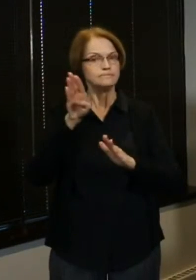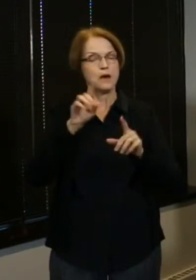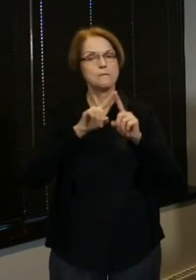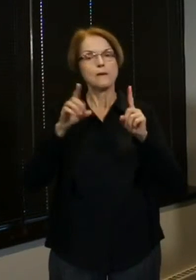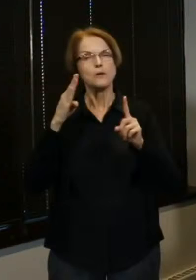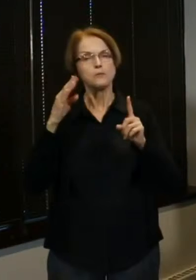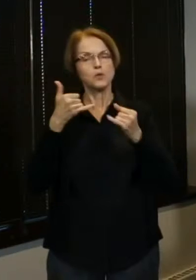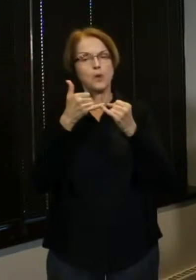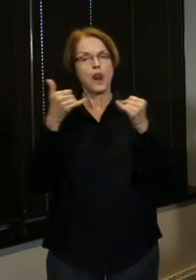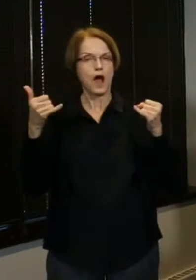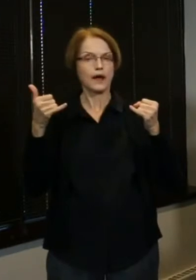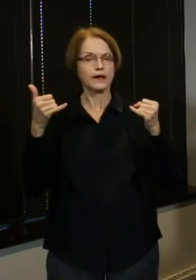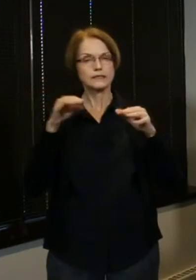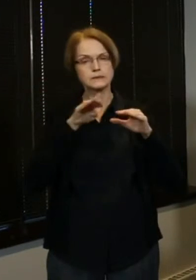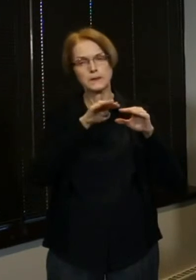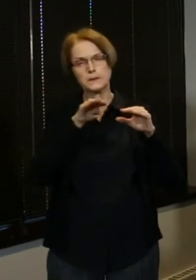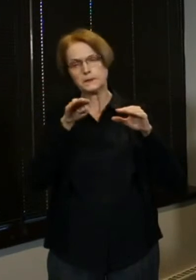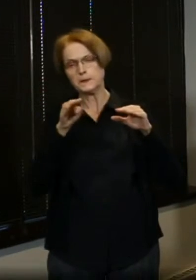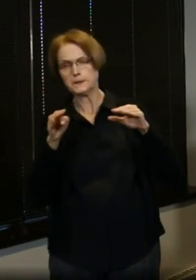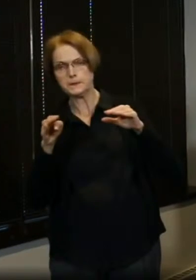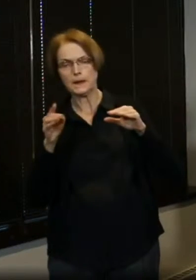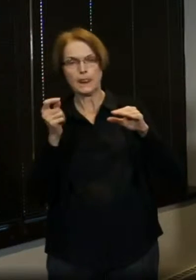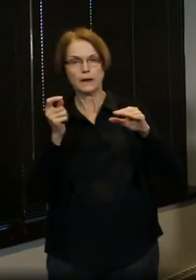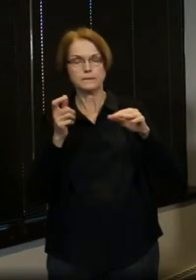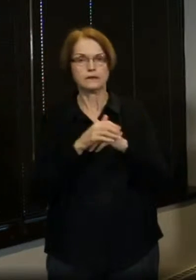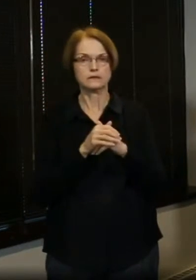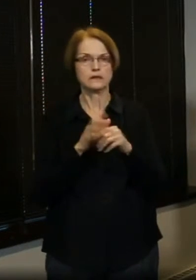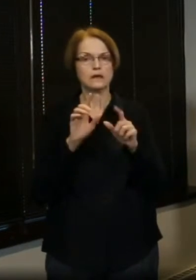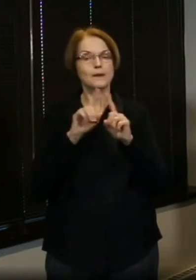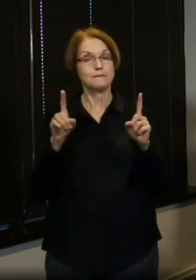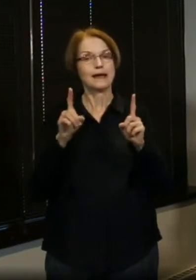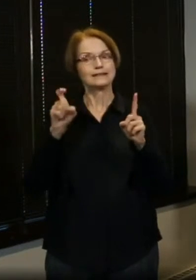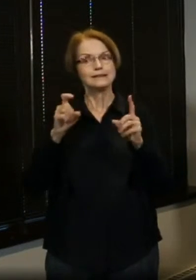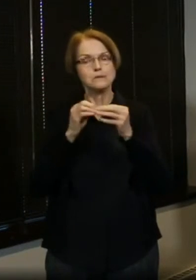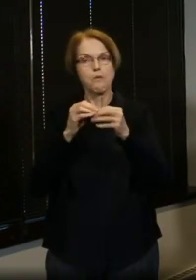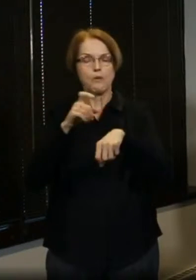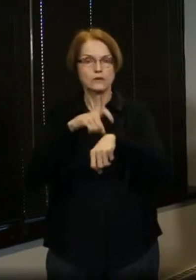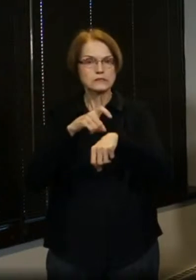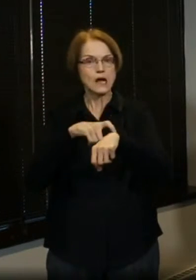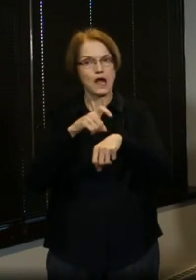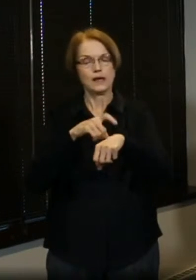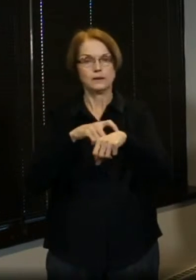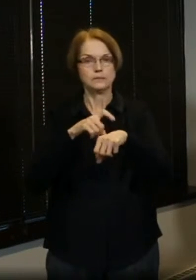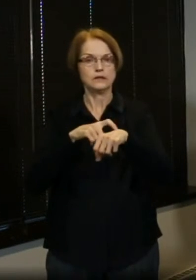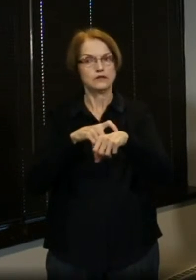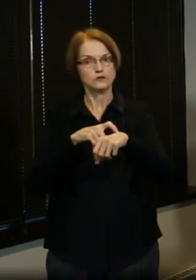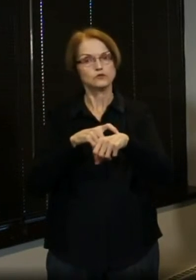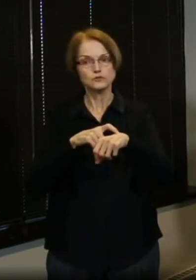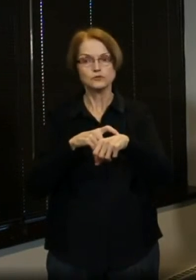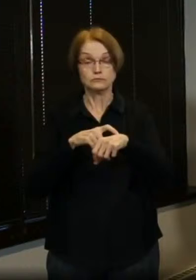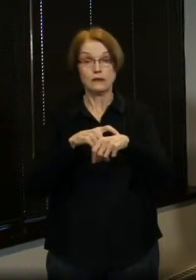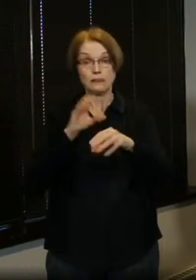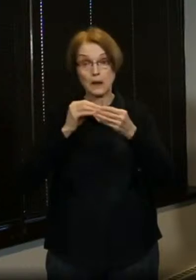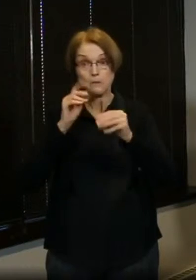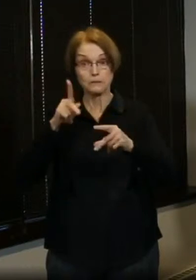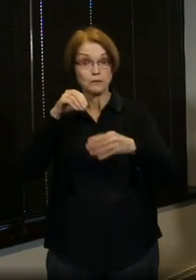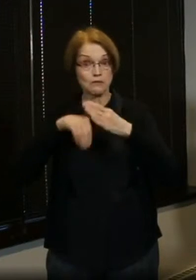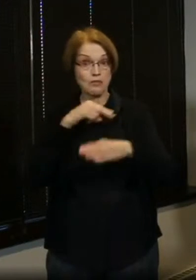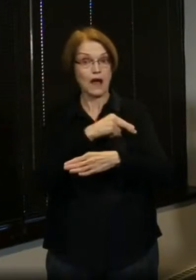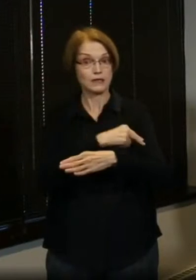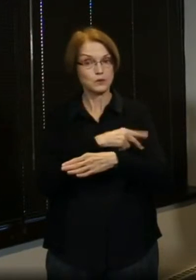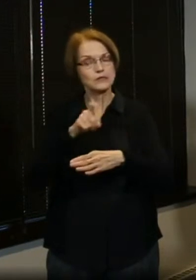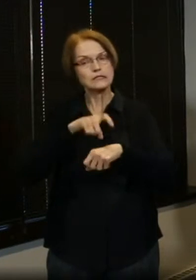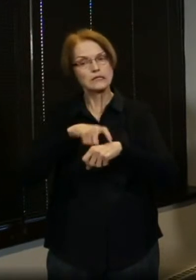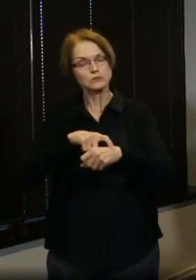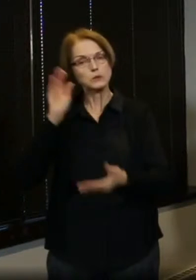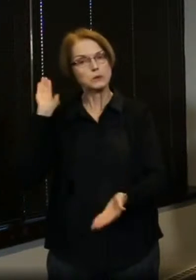or decreasing slightly. So still it's going to take us some time to decrease the number of patients that are in our hospitals,